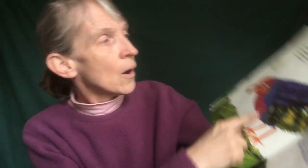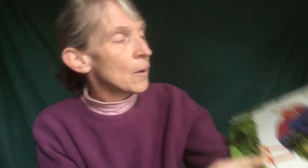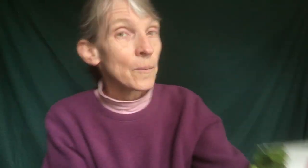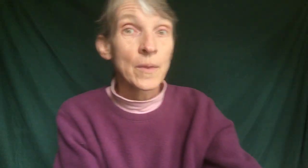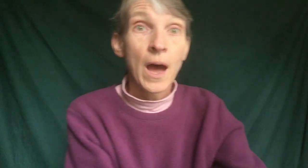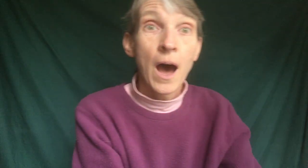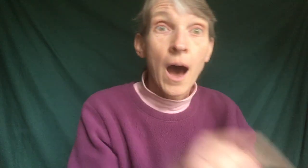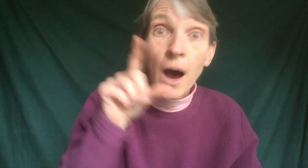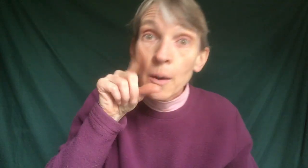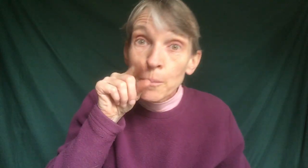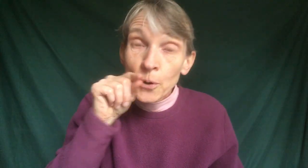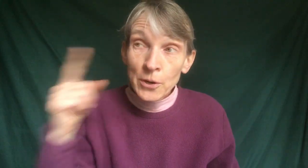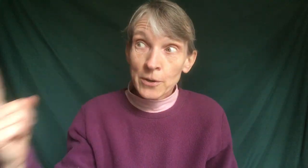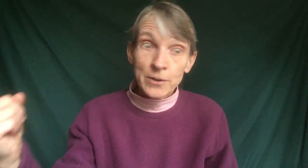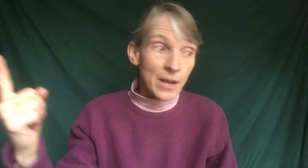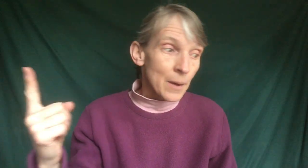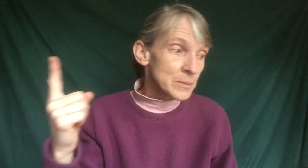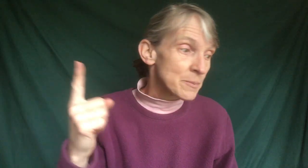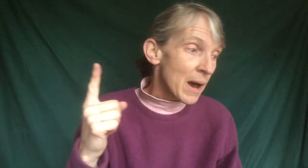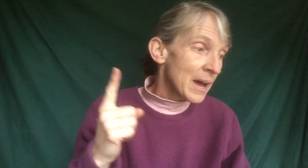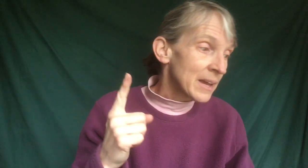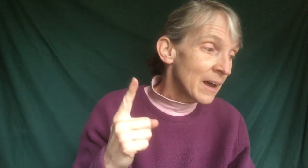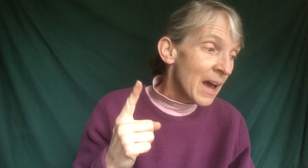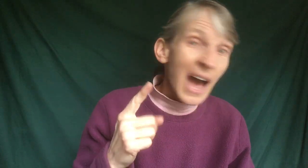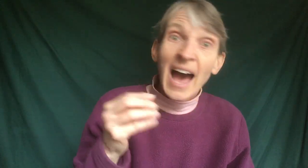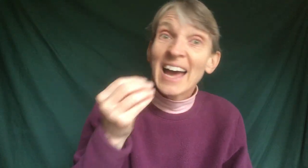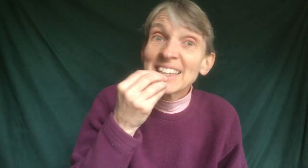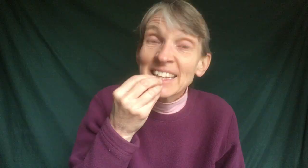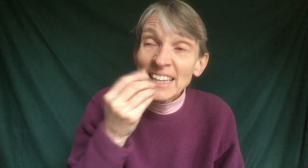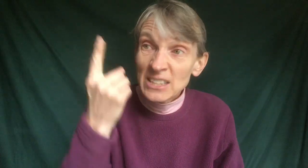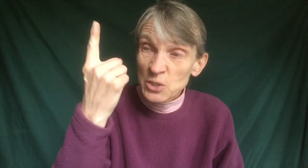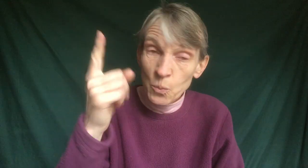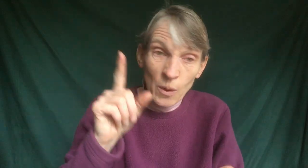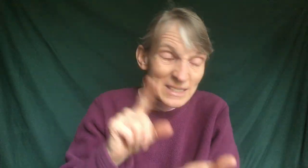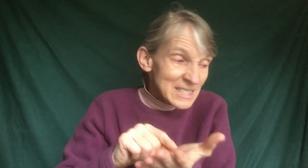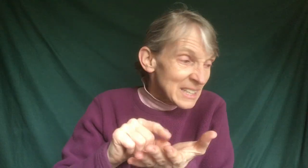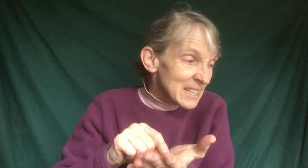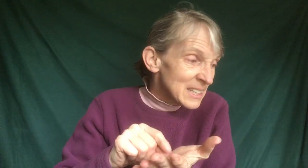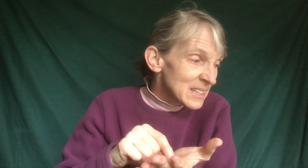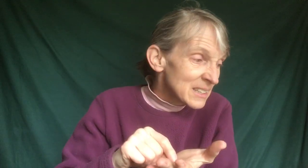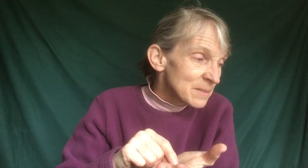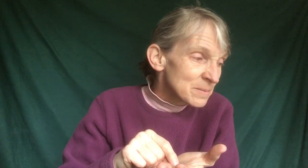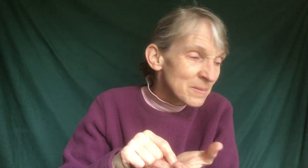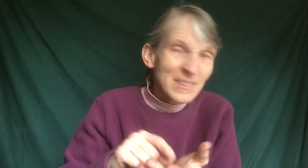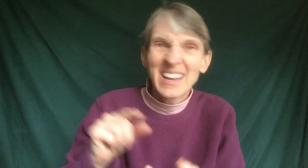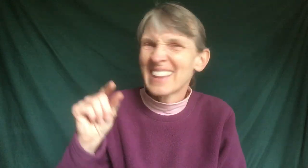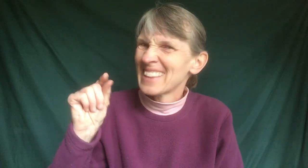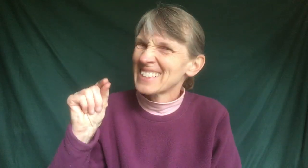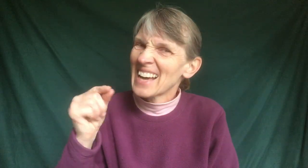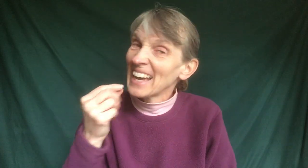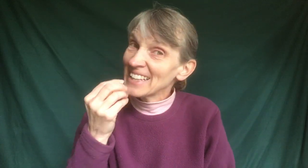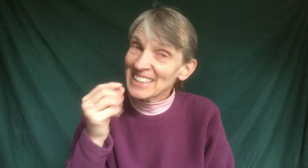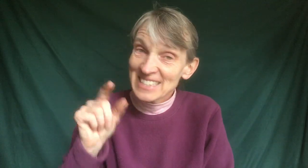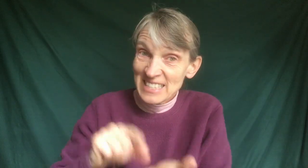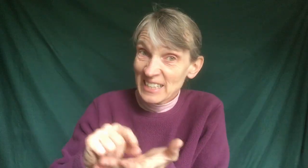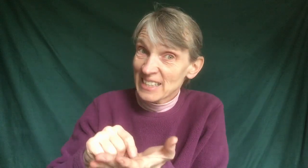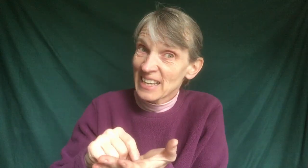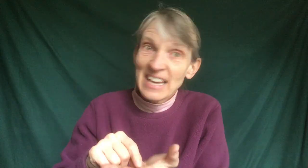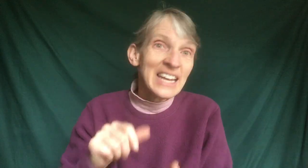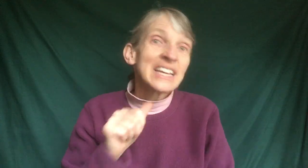Oh, a bird comes by and eats one seed. The tiny seed